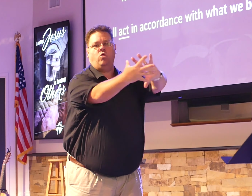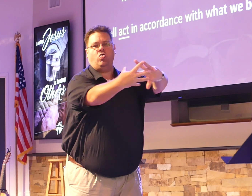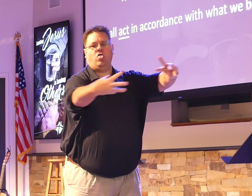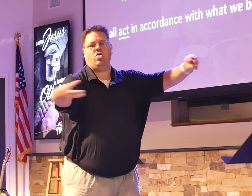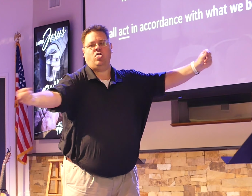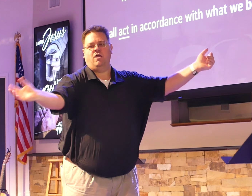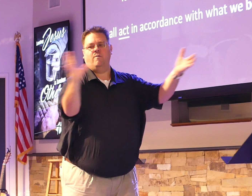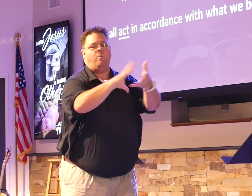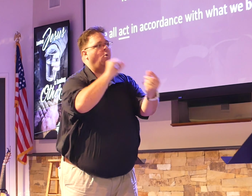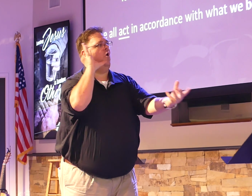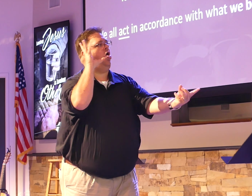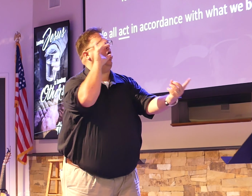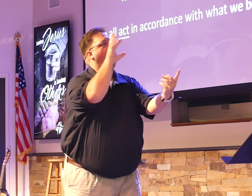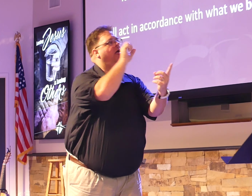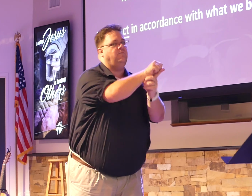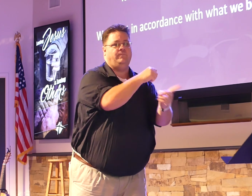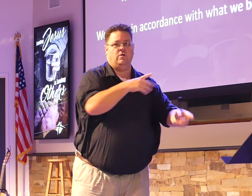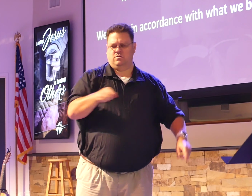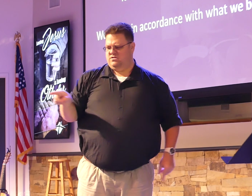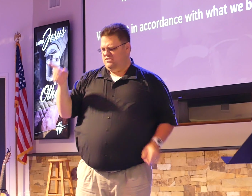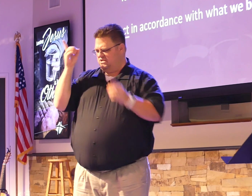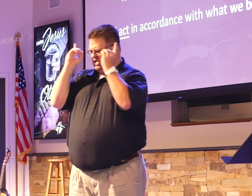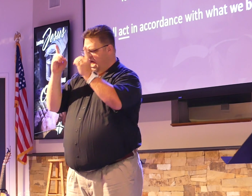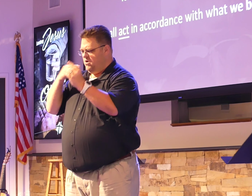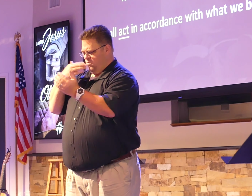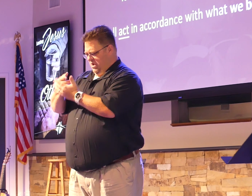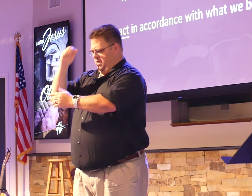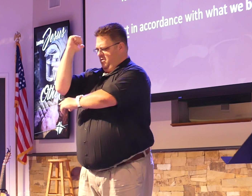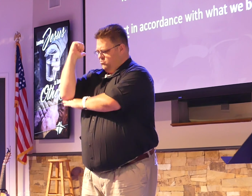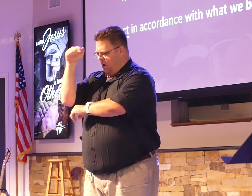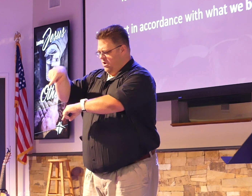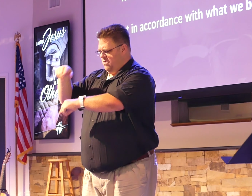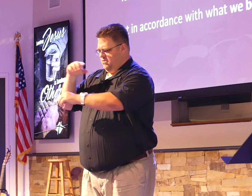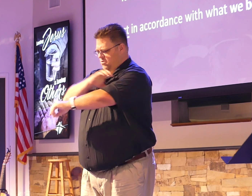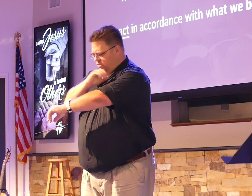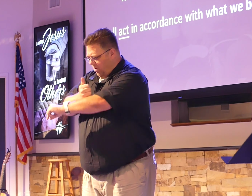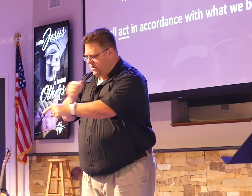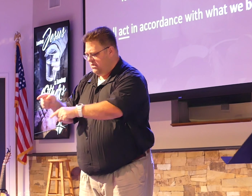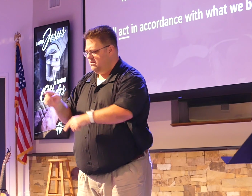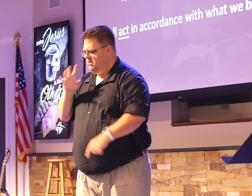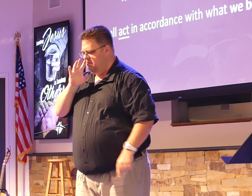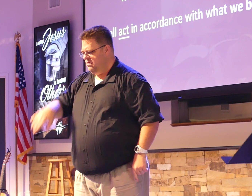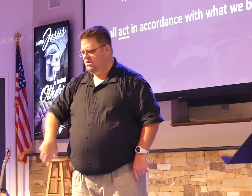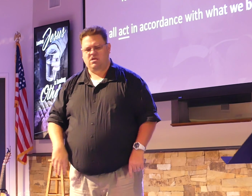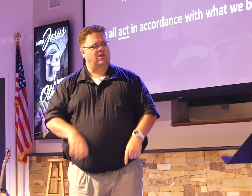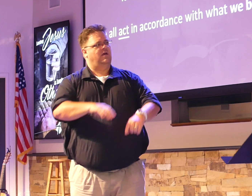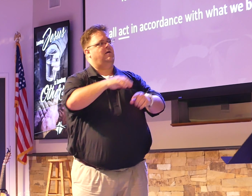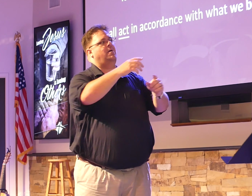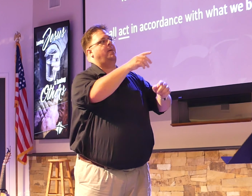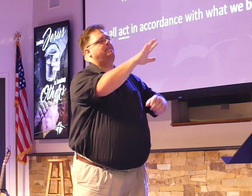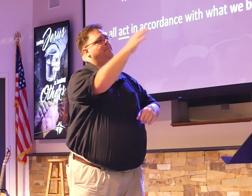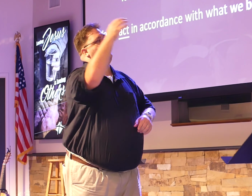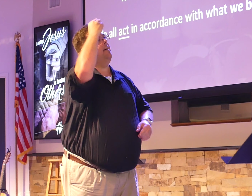away from the Bible. Sound doctrine. And their belief system is going to be based on fables, men's opinions, men's ideas,